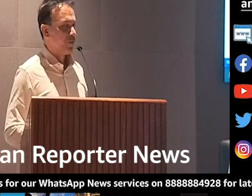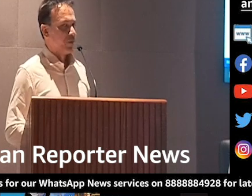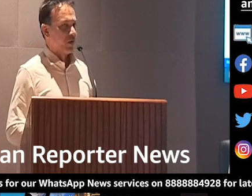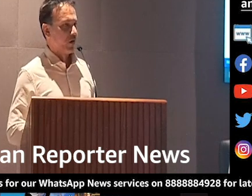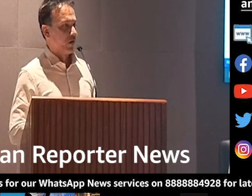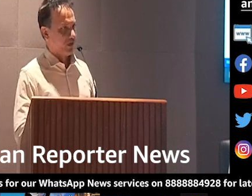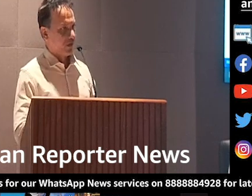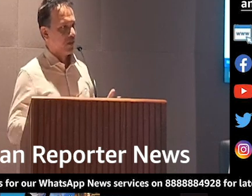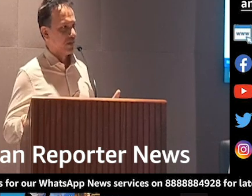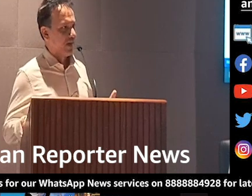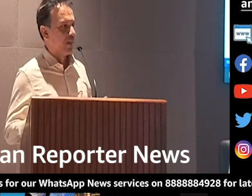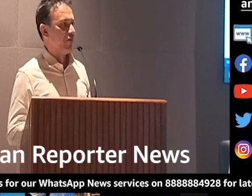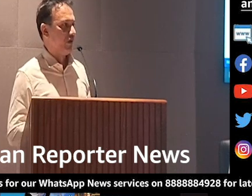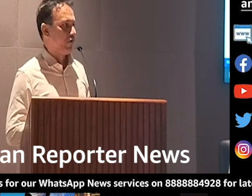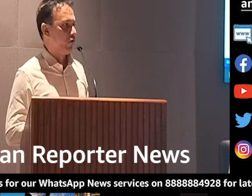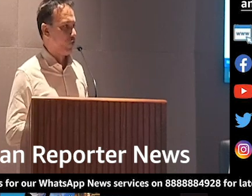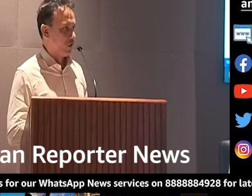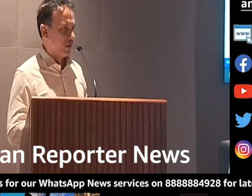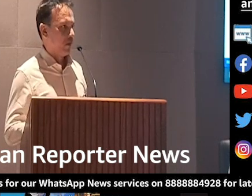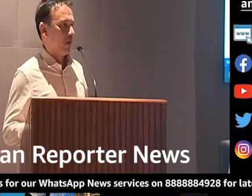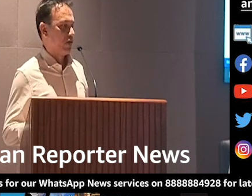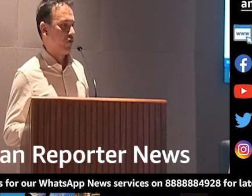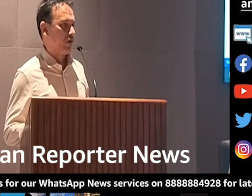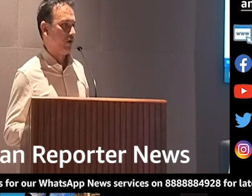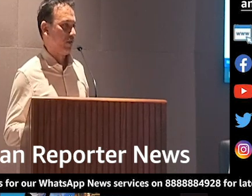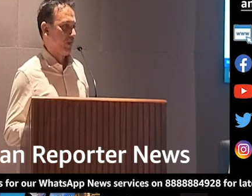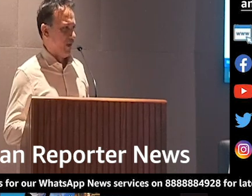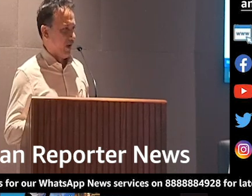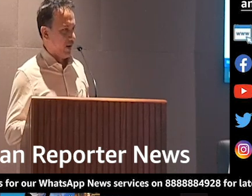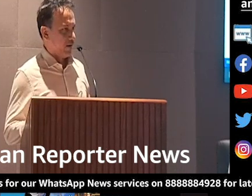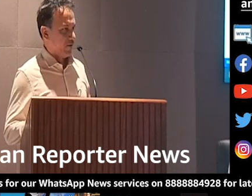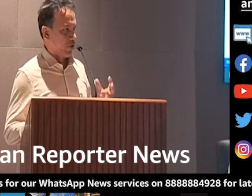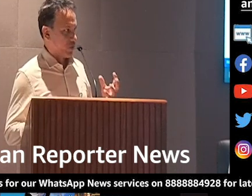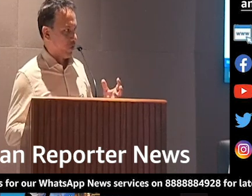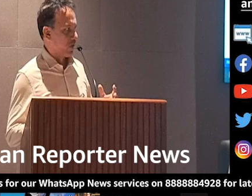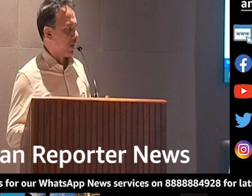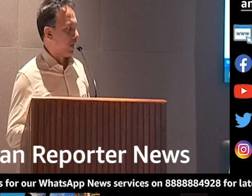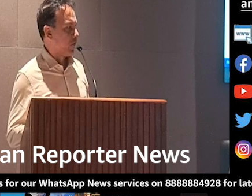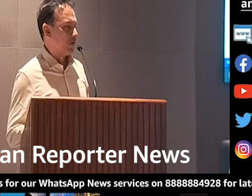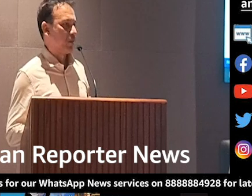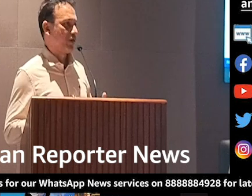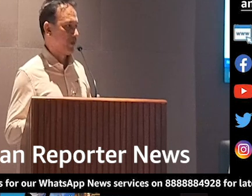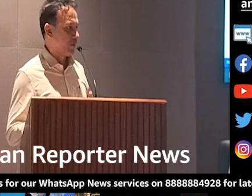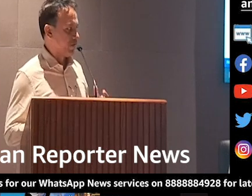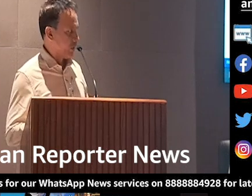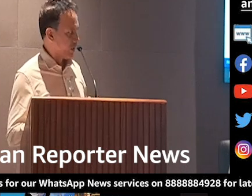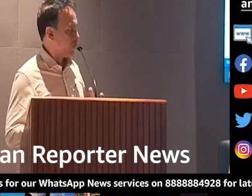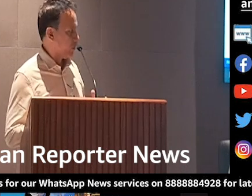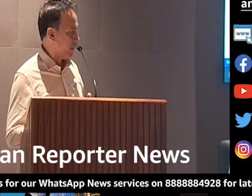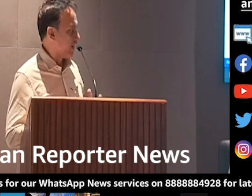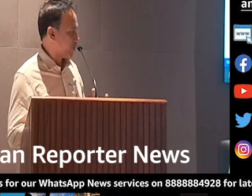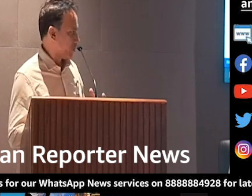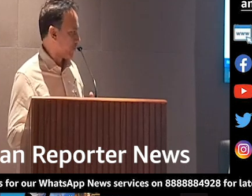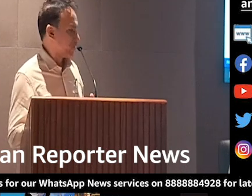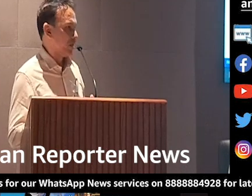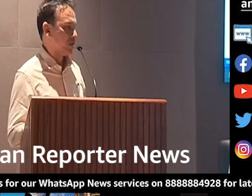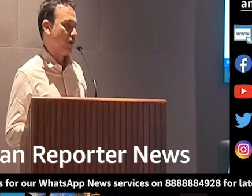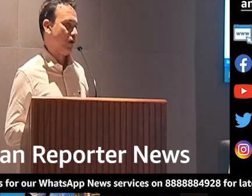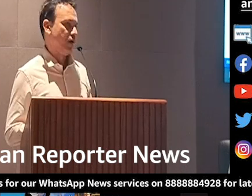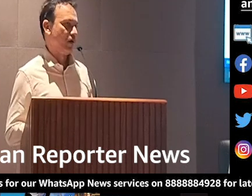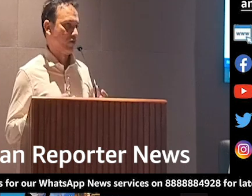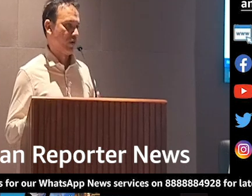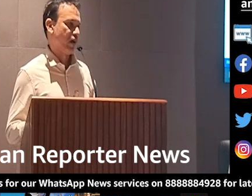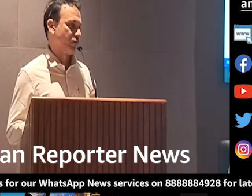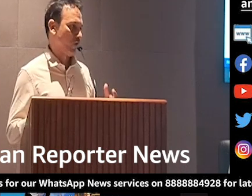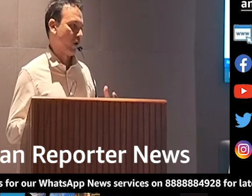15,000. So you can imagine the scale that we have grown in last 1 year. And for a small state like Goa, sometimes it becomes difficult to manage a lot of things